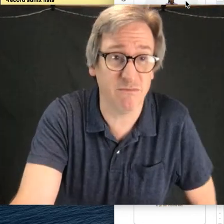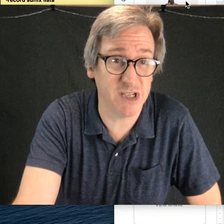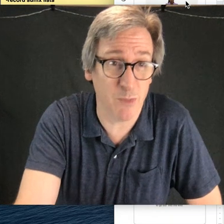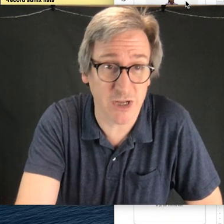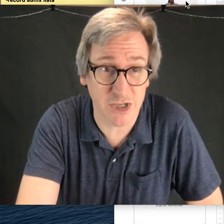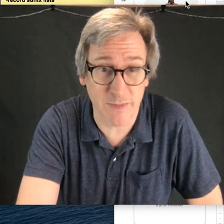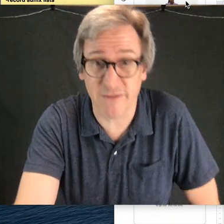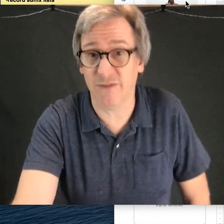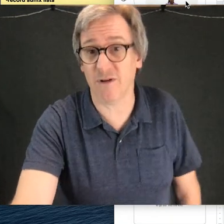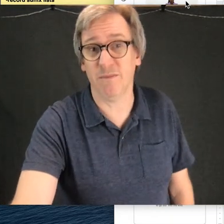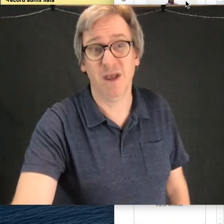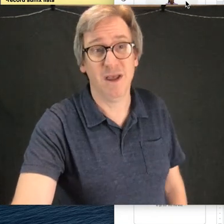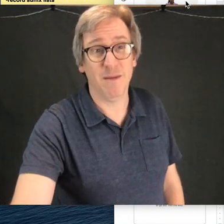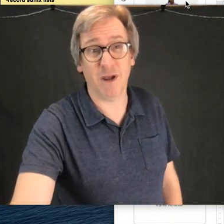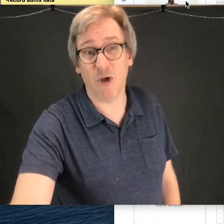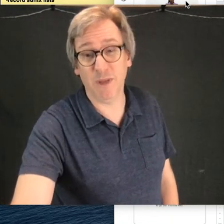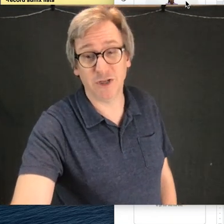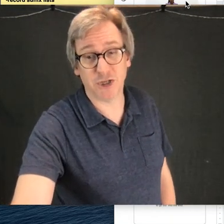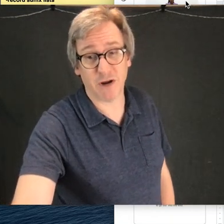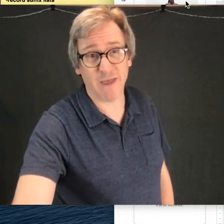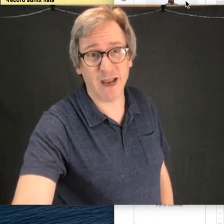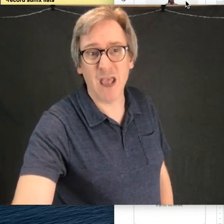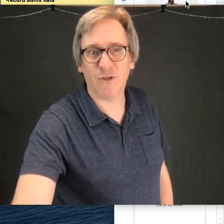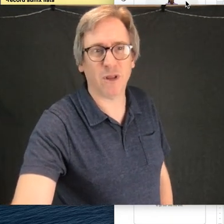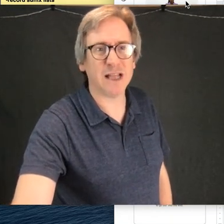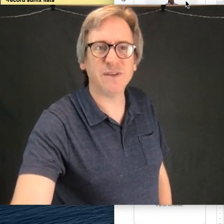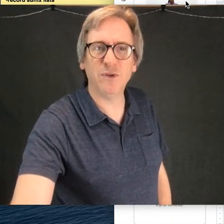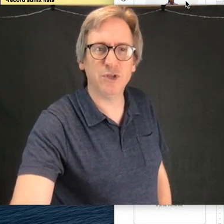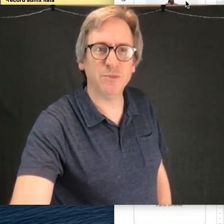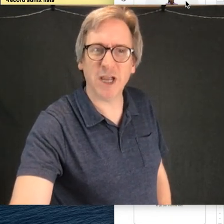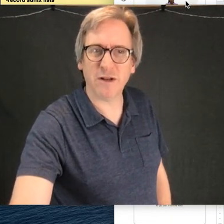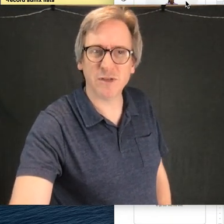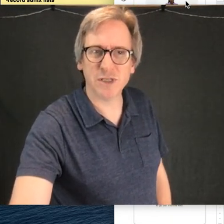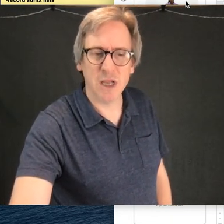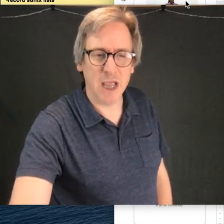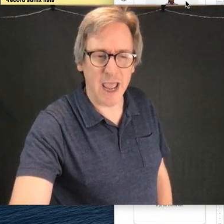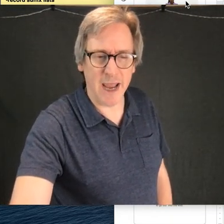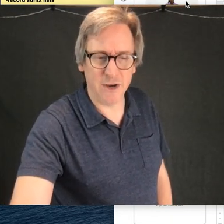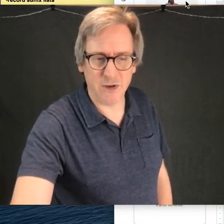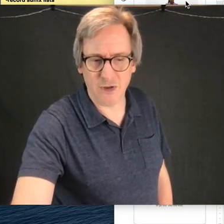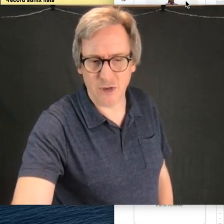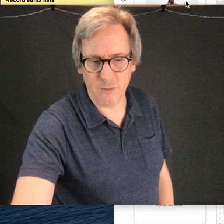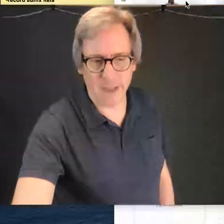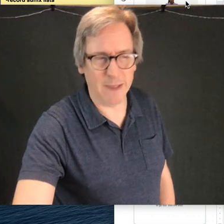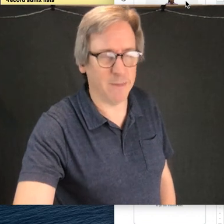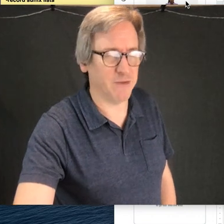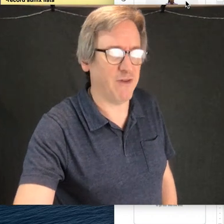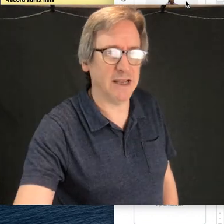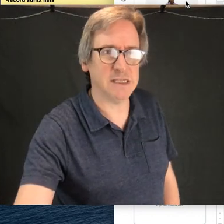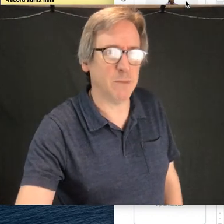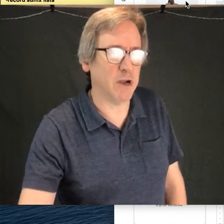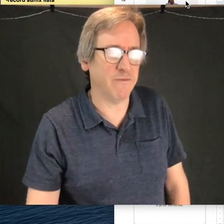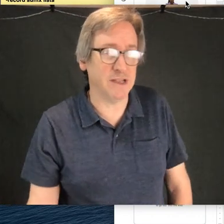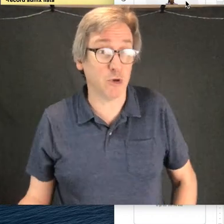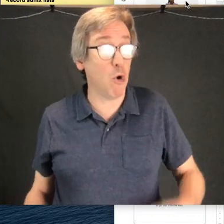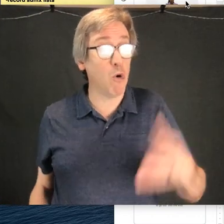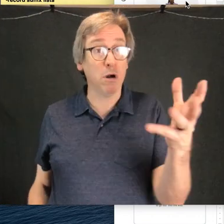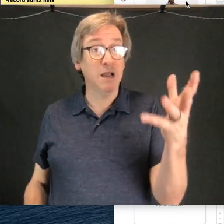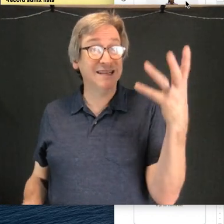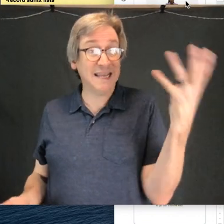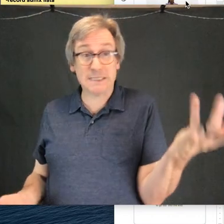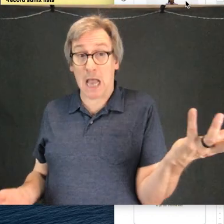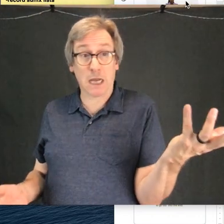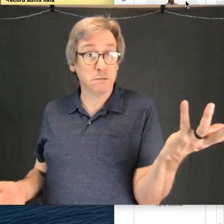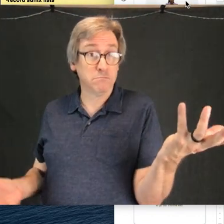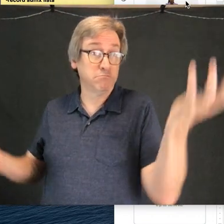that someone else could benefit from, by all means share that. There are lots of YouTube channels, and you may be able to find someone on Facebook